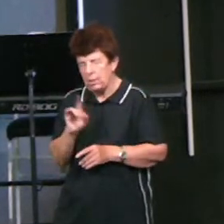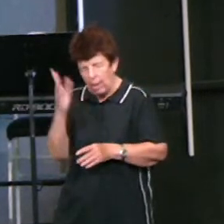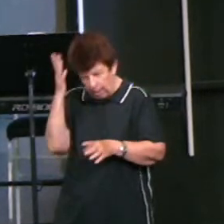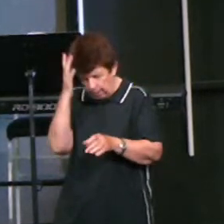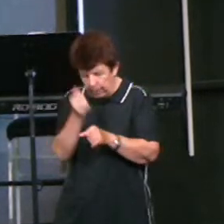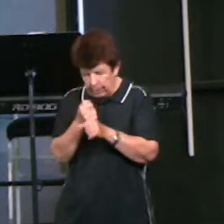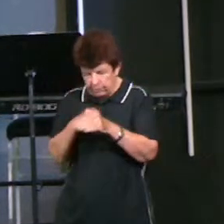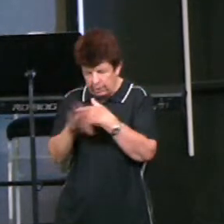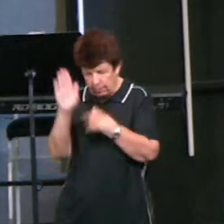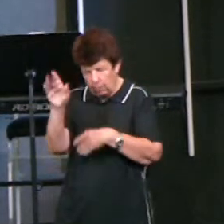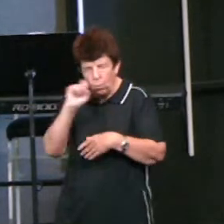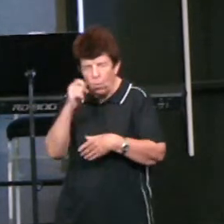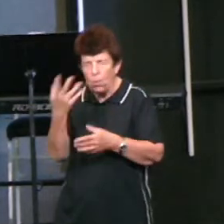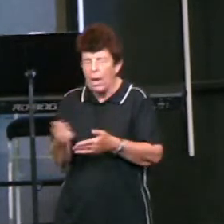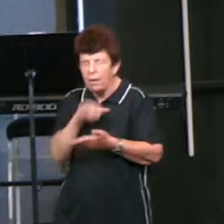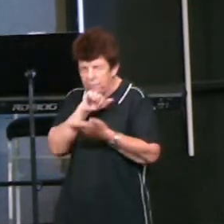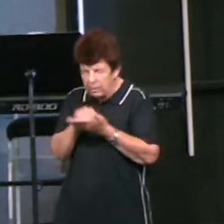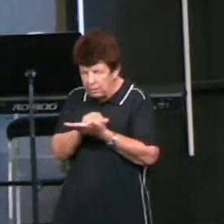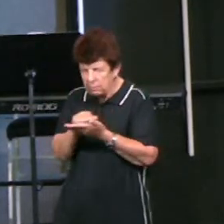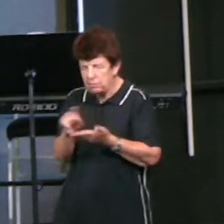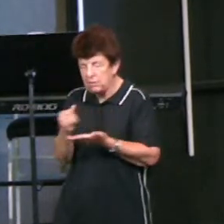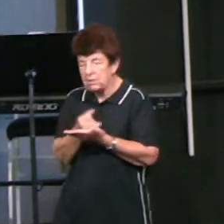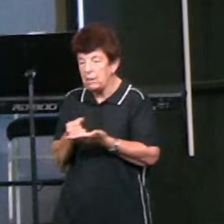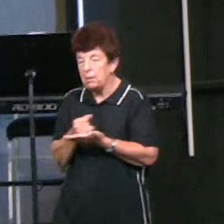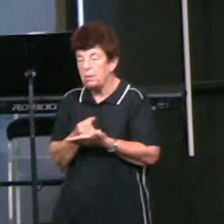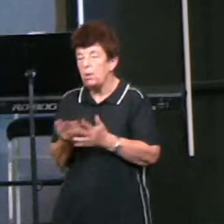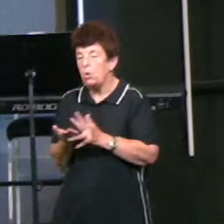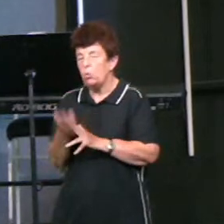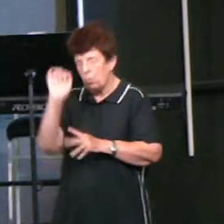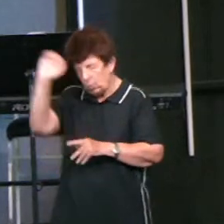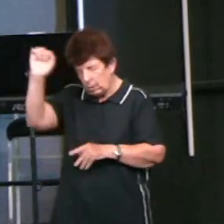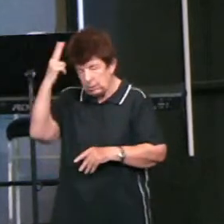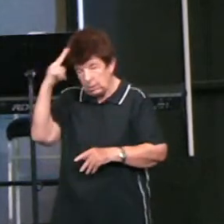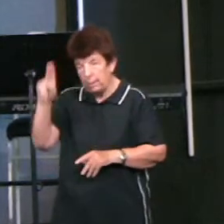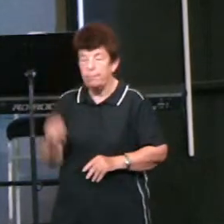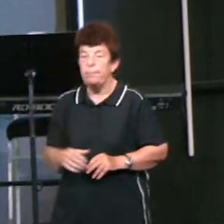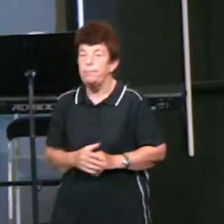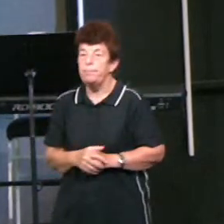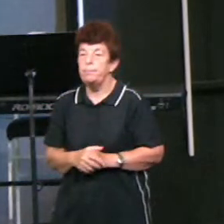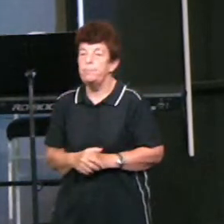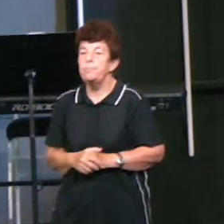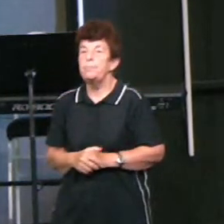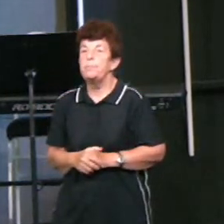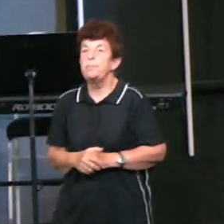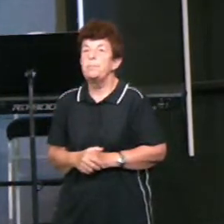believes in him receives forgiveness of sins through his name.